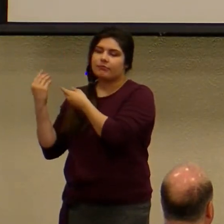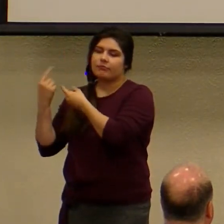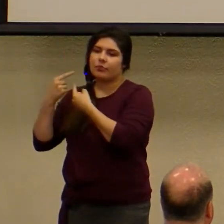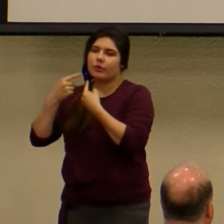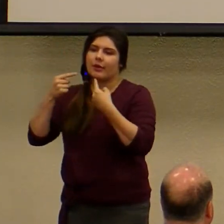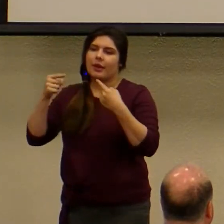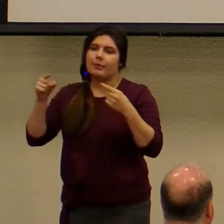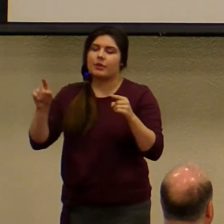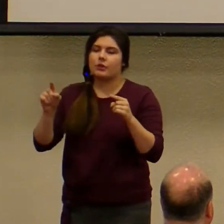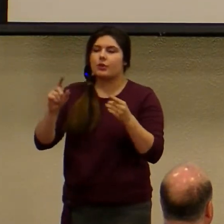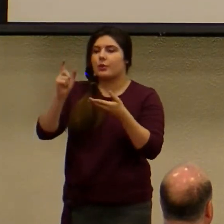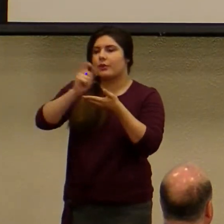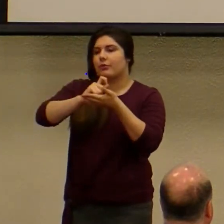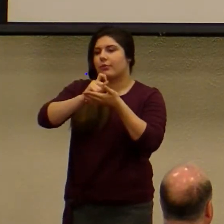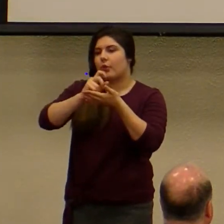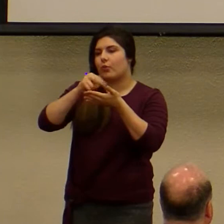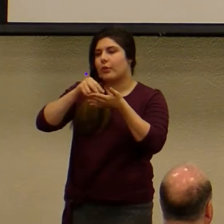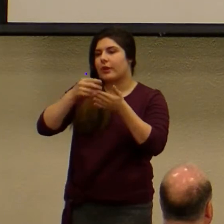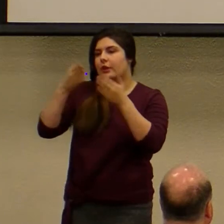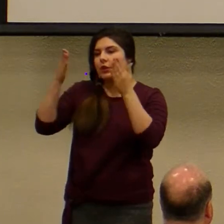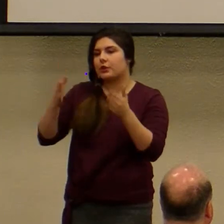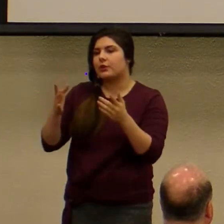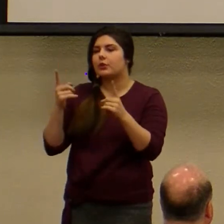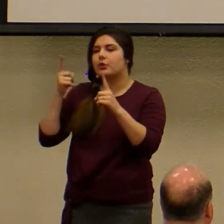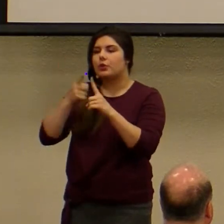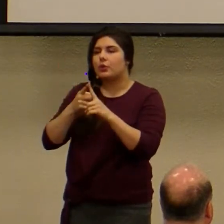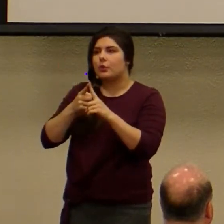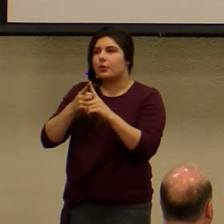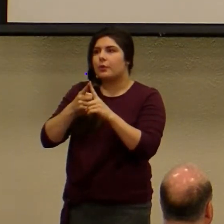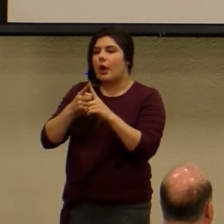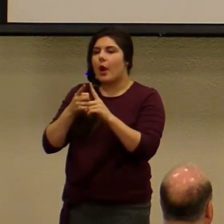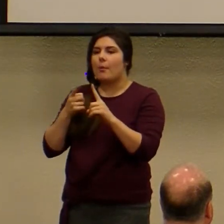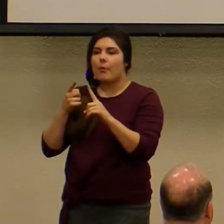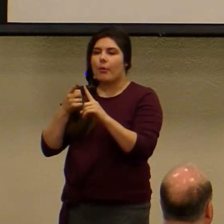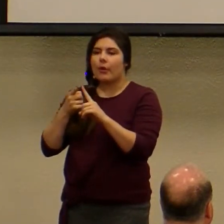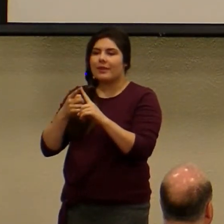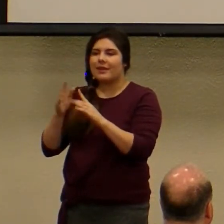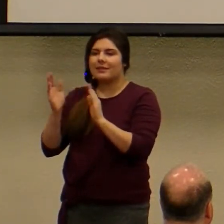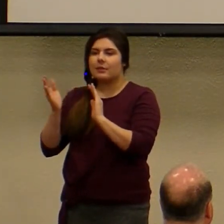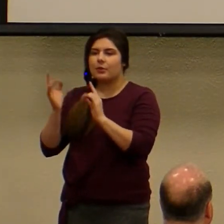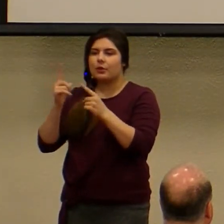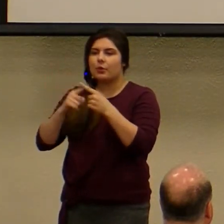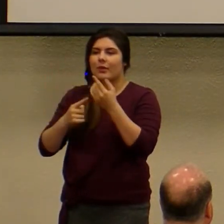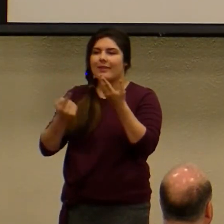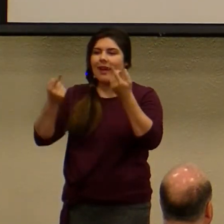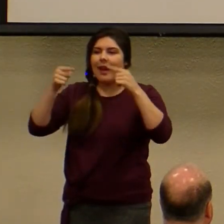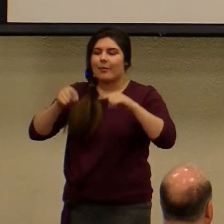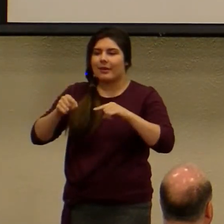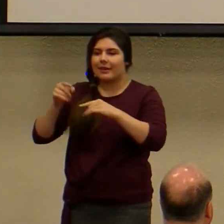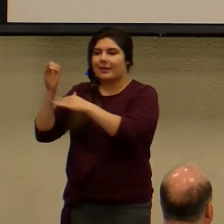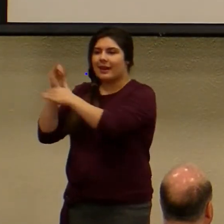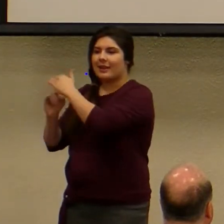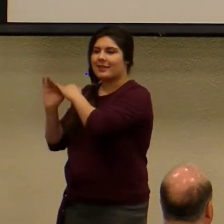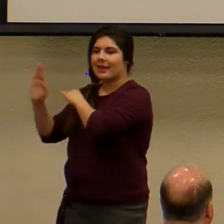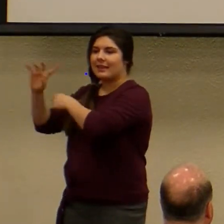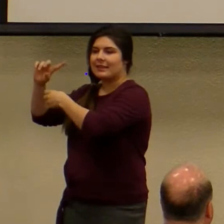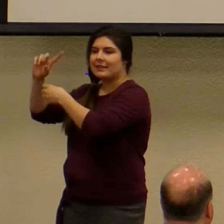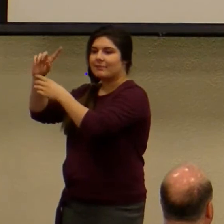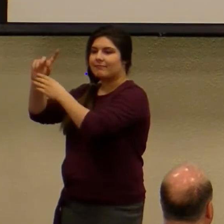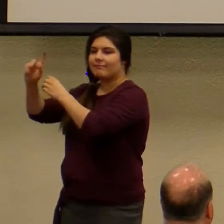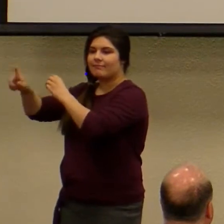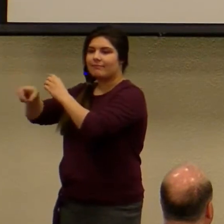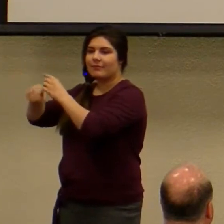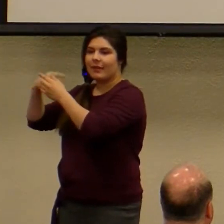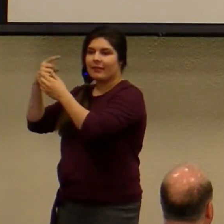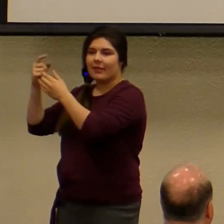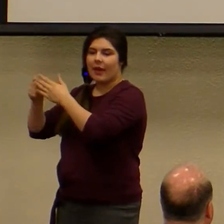listeners in his context, back to a point that's very similar to what was going on in Isaiah's prophecy. You would remember in